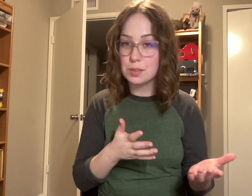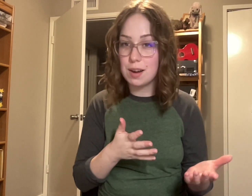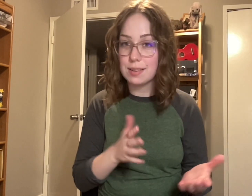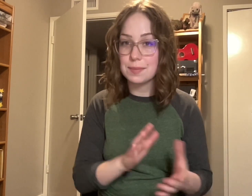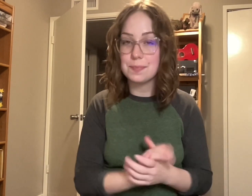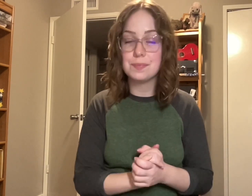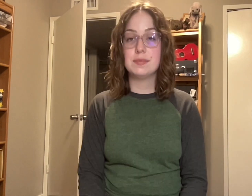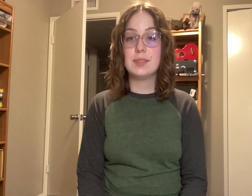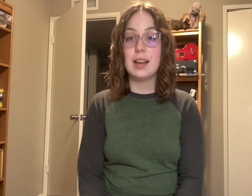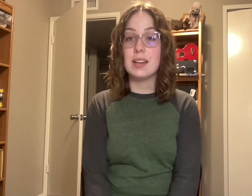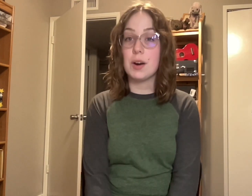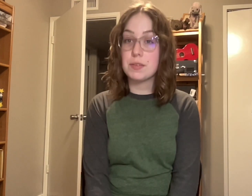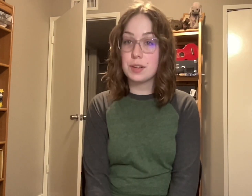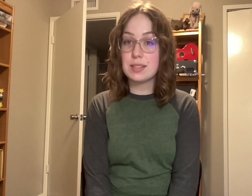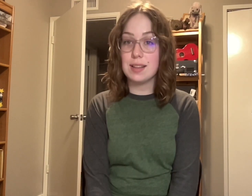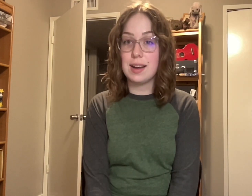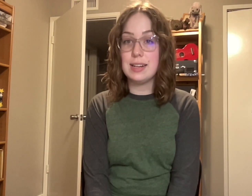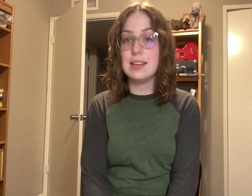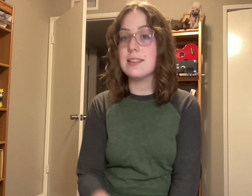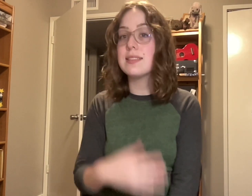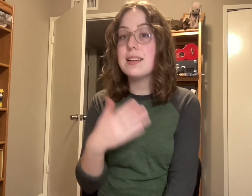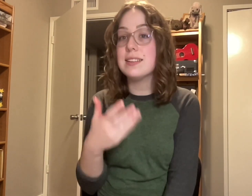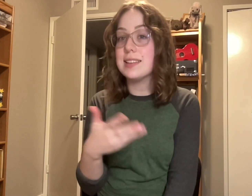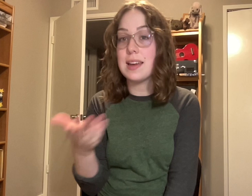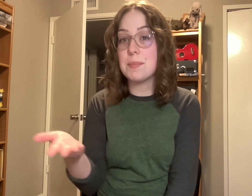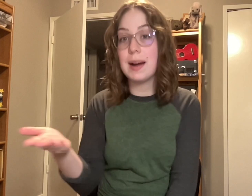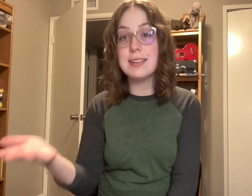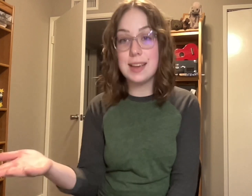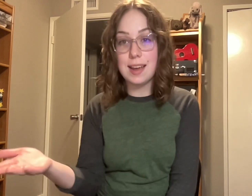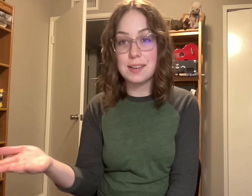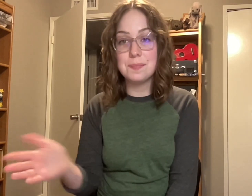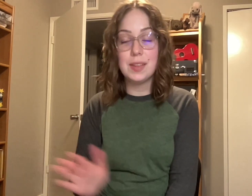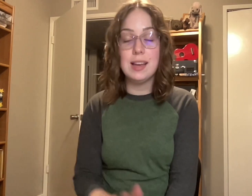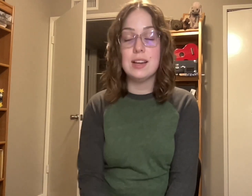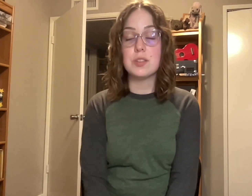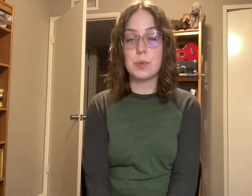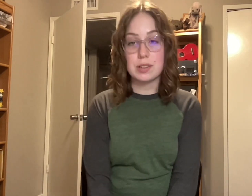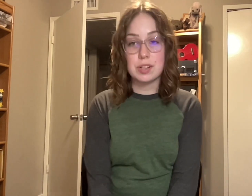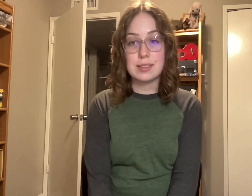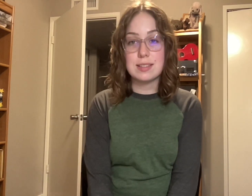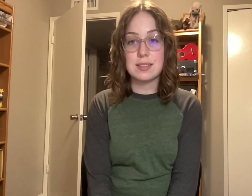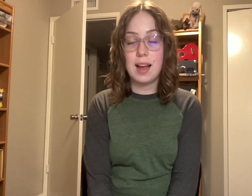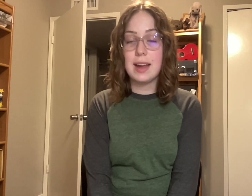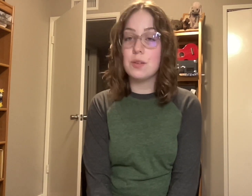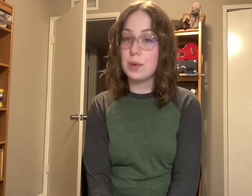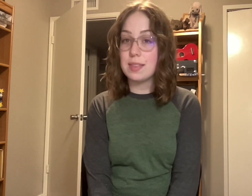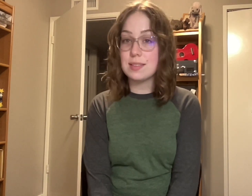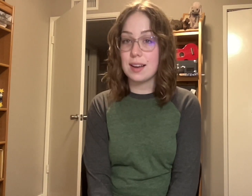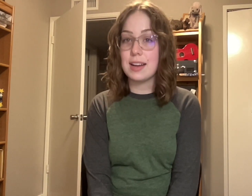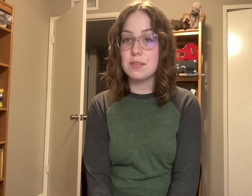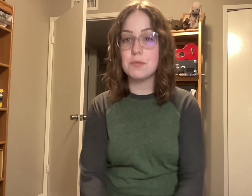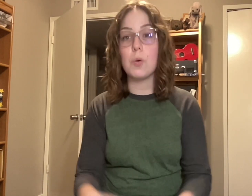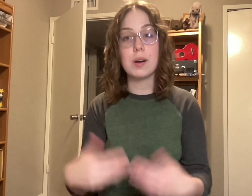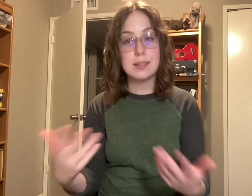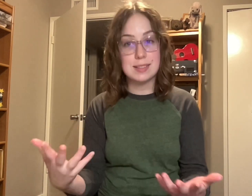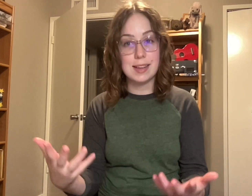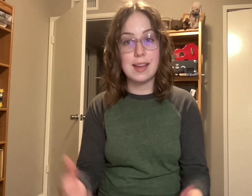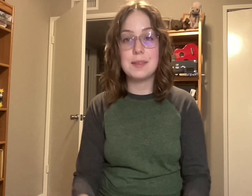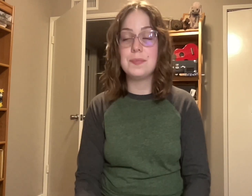song. Now our first line is Day by Day. So we're going to start this line with the sign for day.